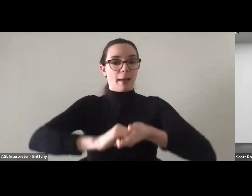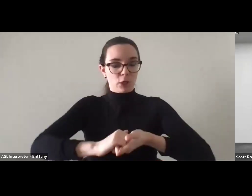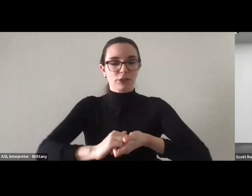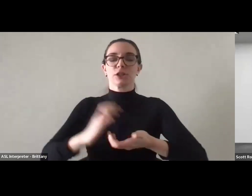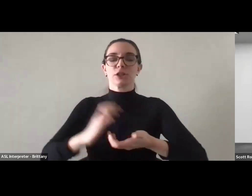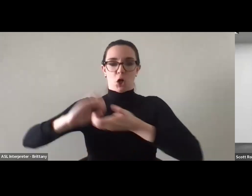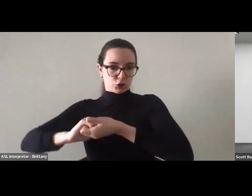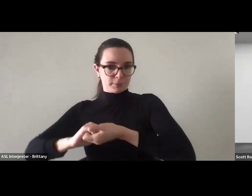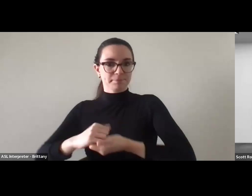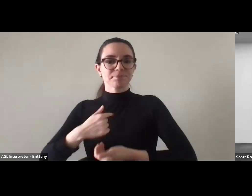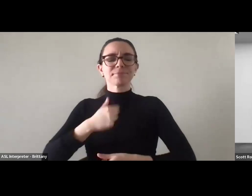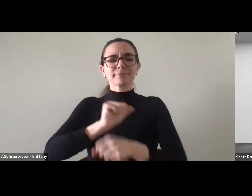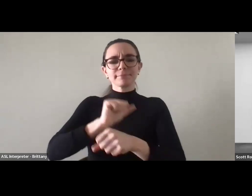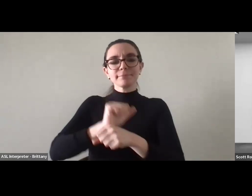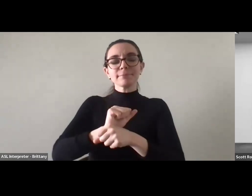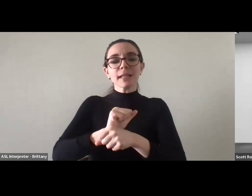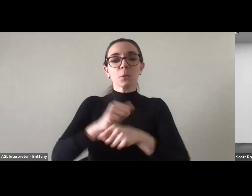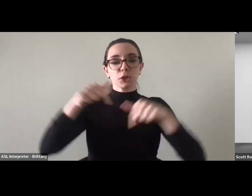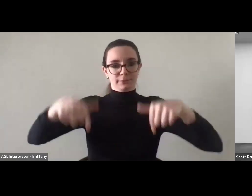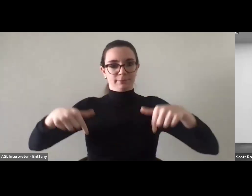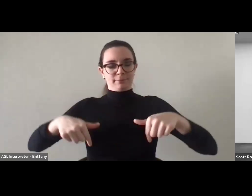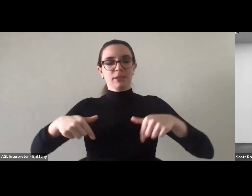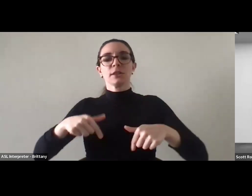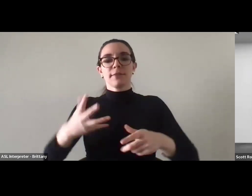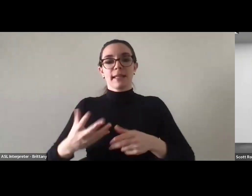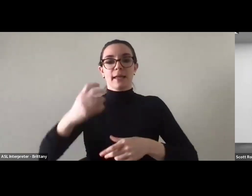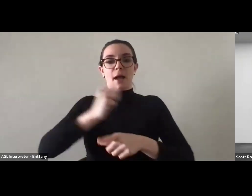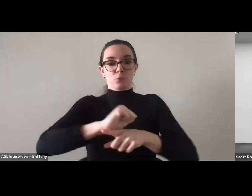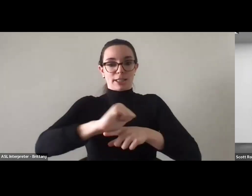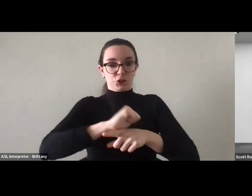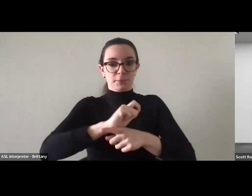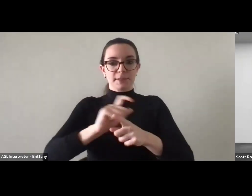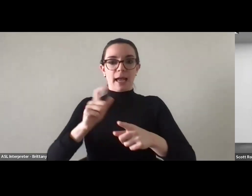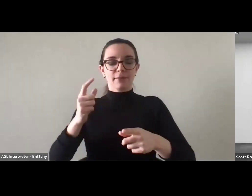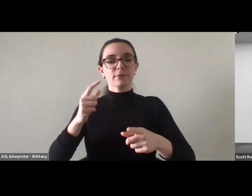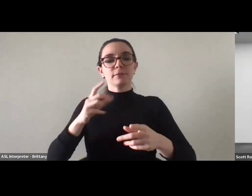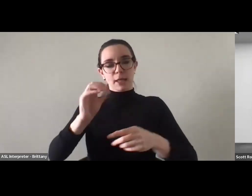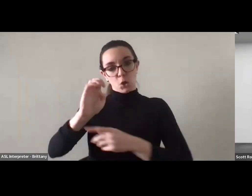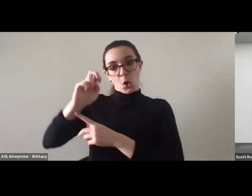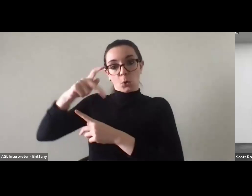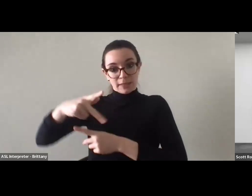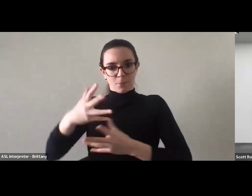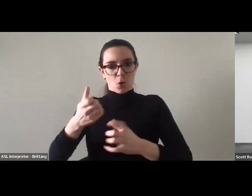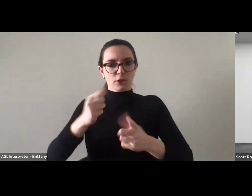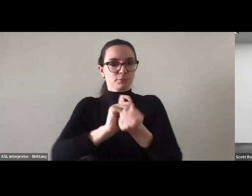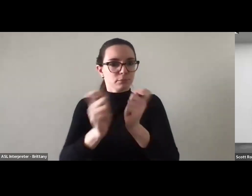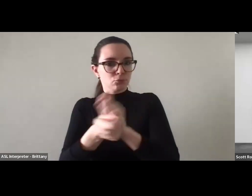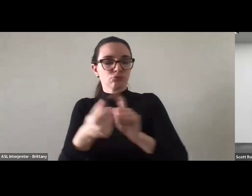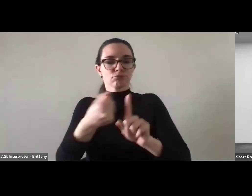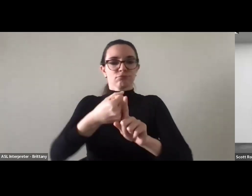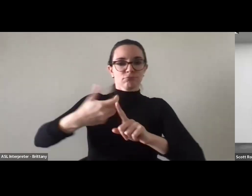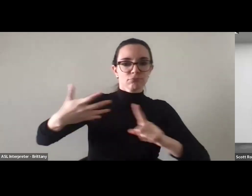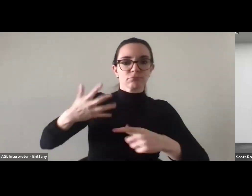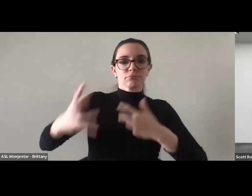our work on inclusive apprenticeships here at ODEP has sought to tap these changes and enhancements to the inclusive apprenticeship ecosystem